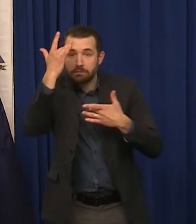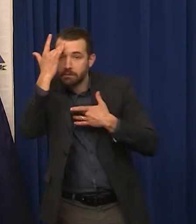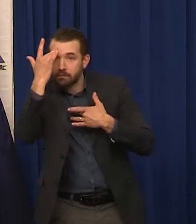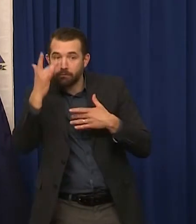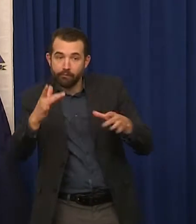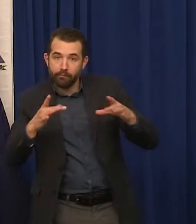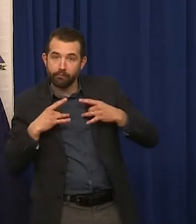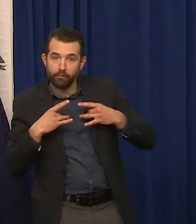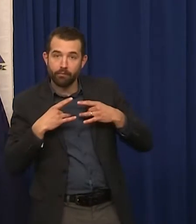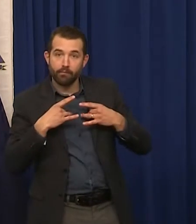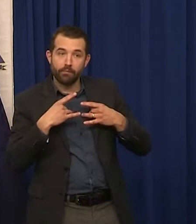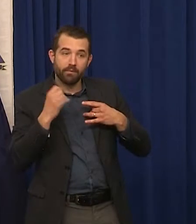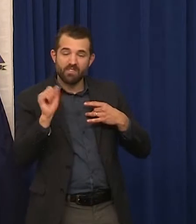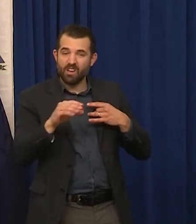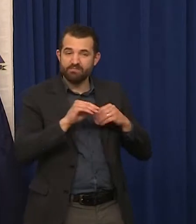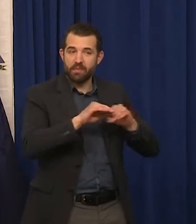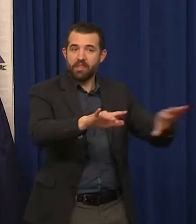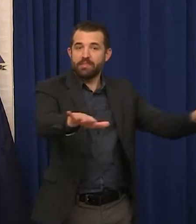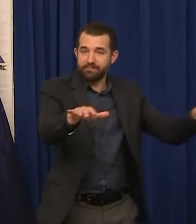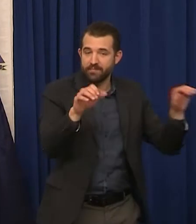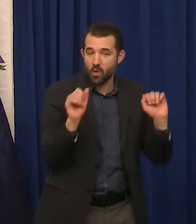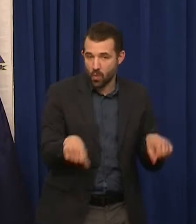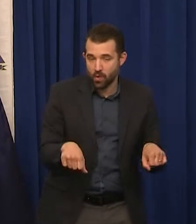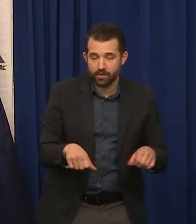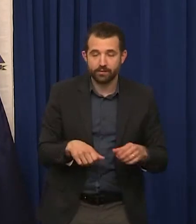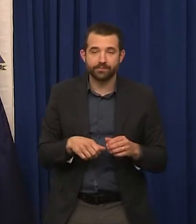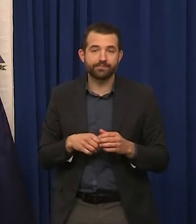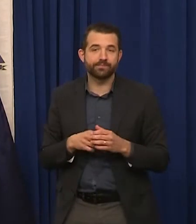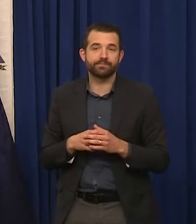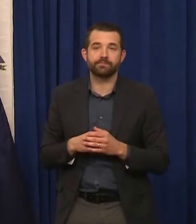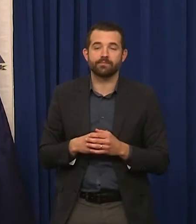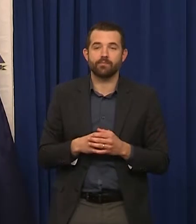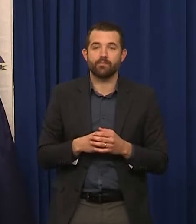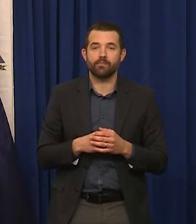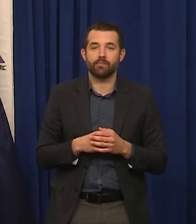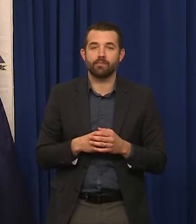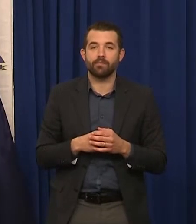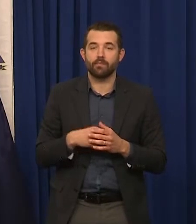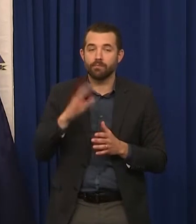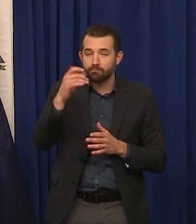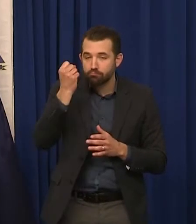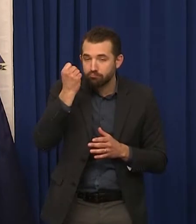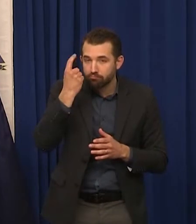be concerned about exposing your healthcare provider to the same thing.